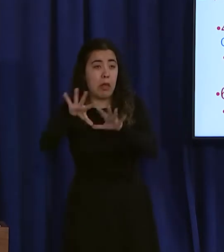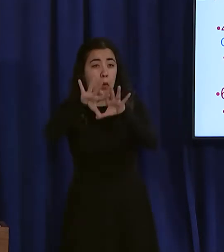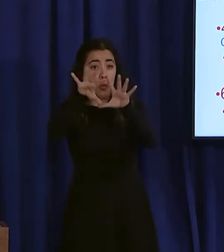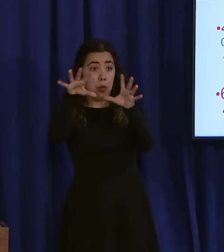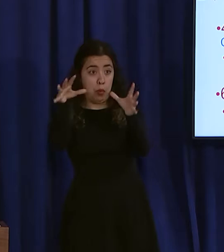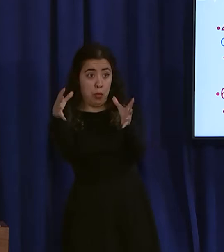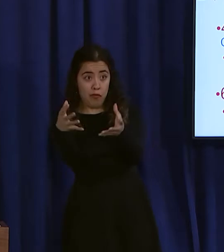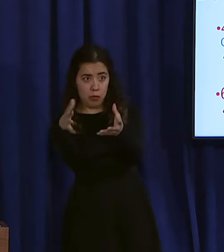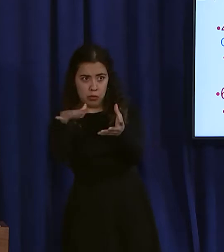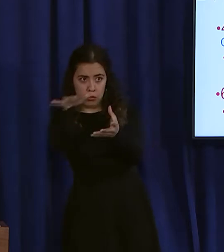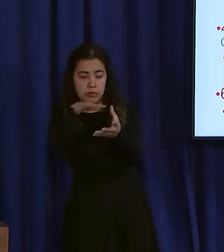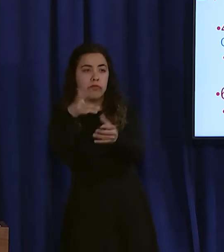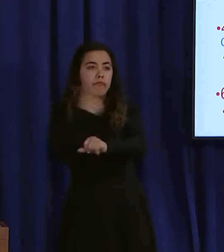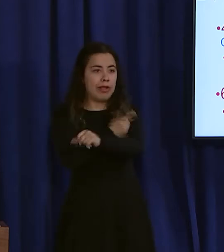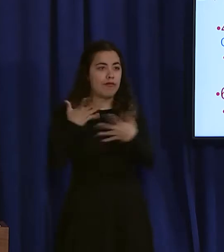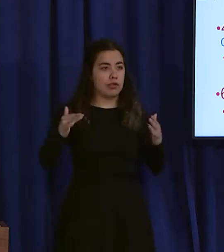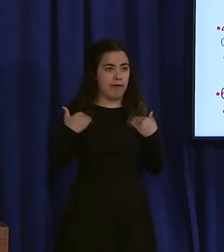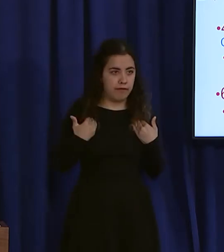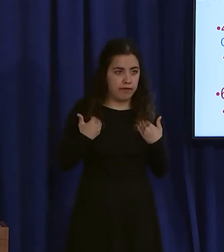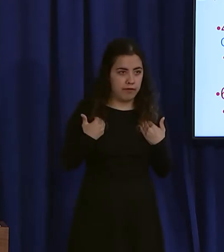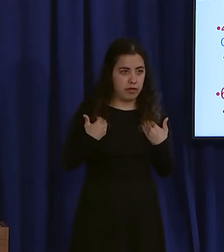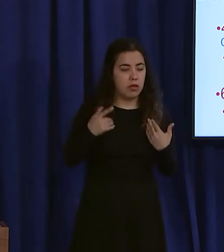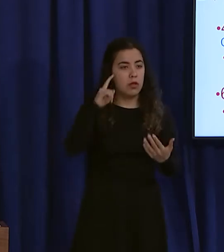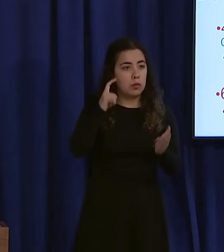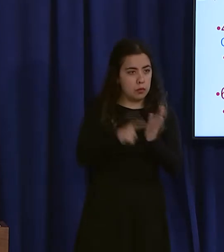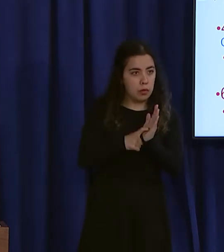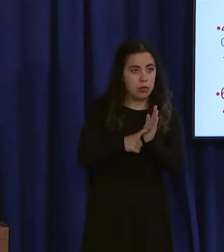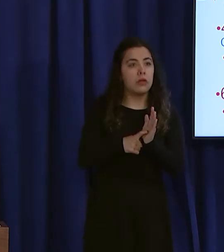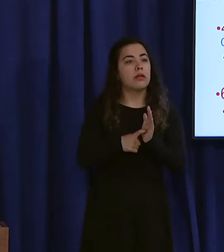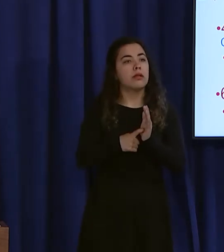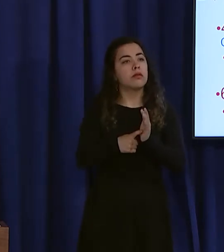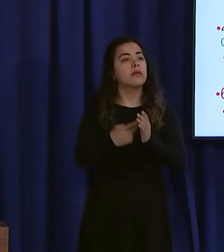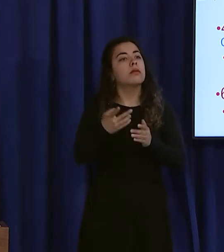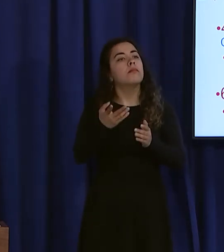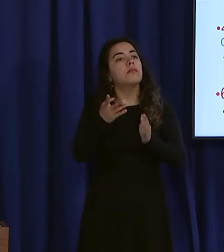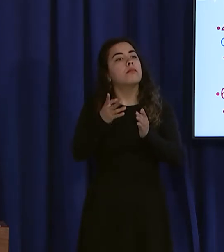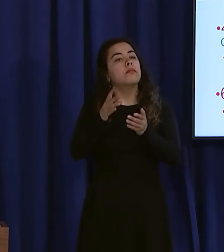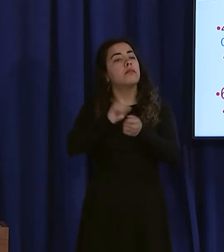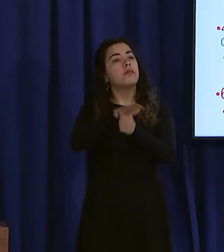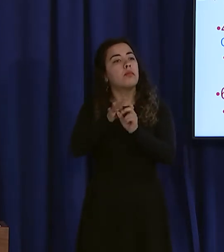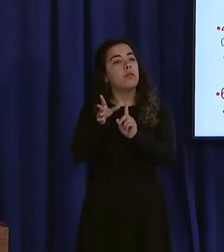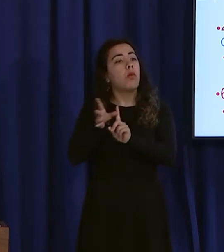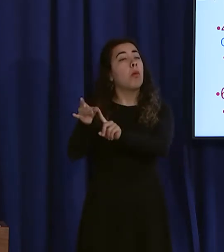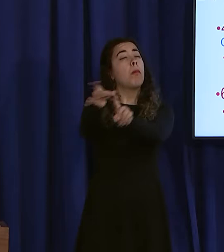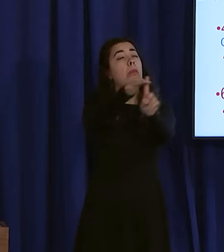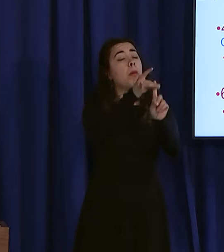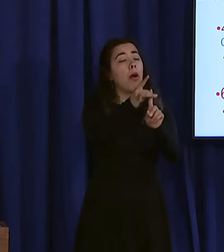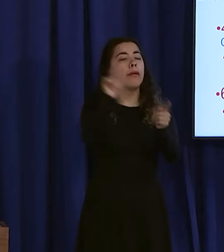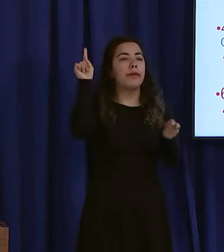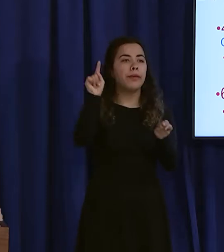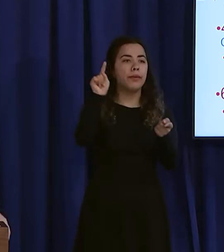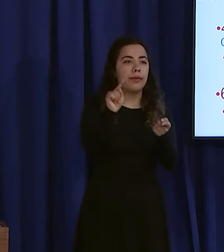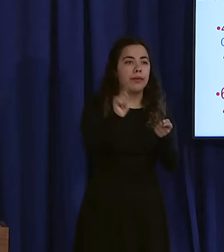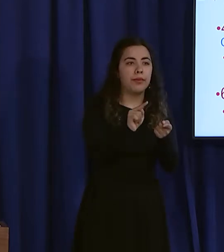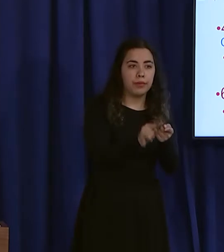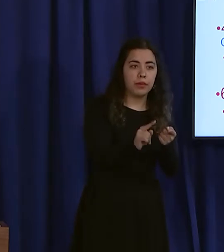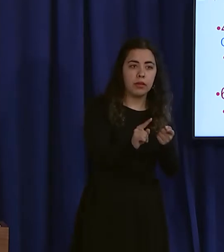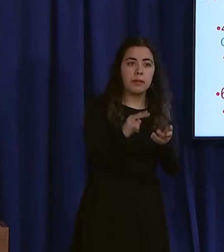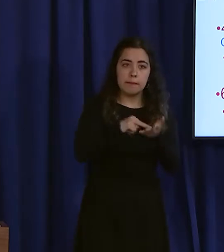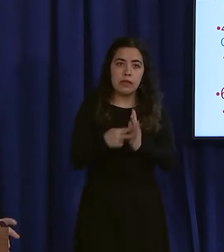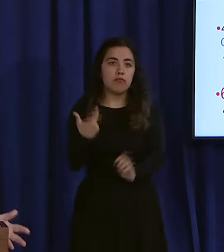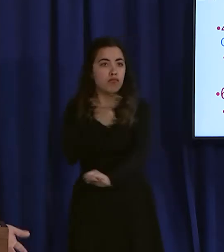safety concerns emerge, and seen better and better data every week about how effective this vaccine is, especially